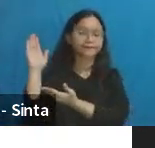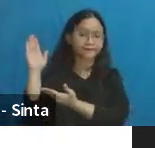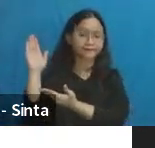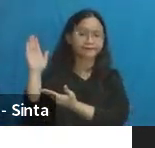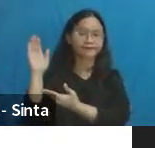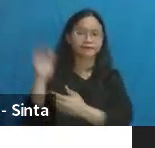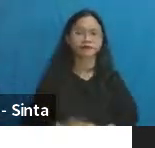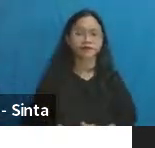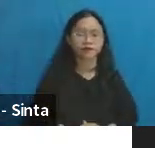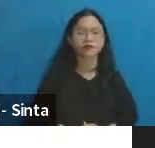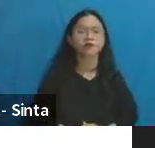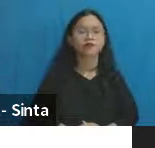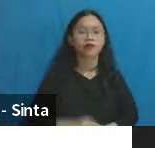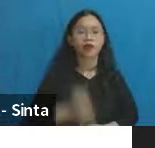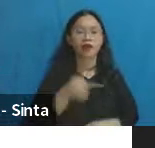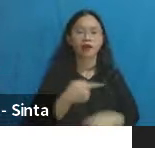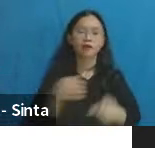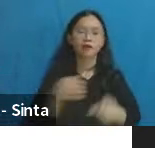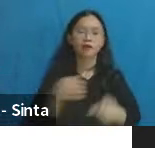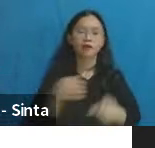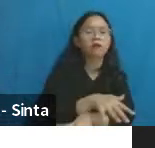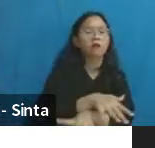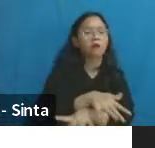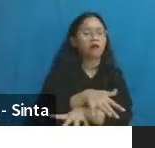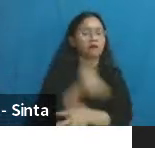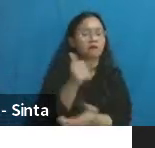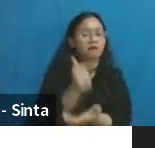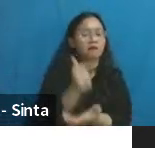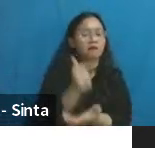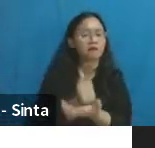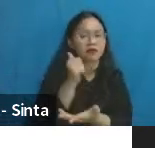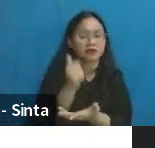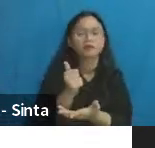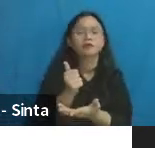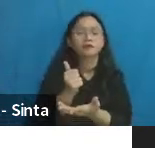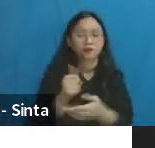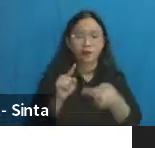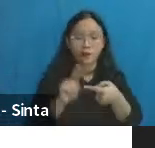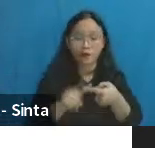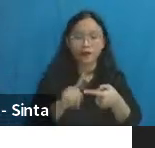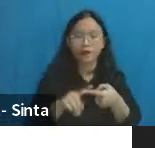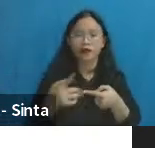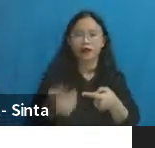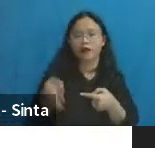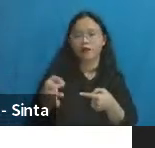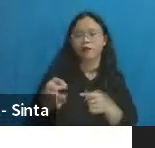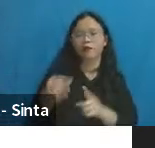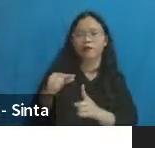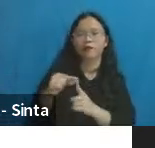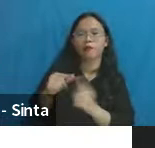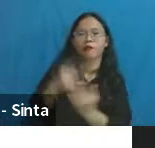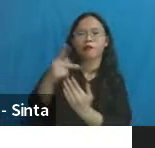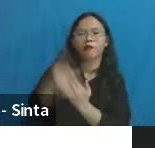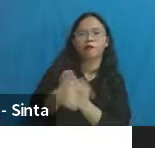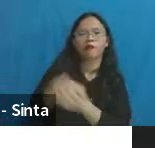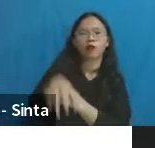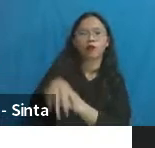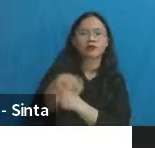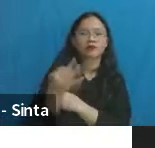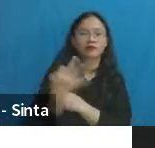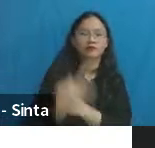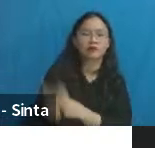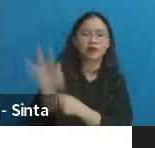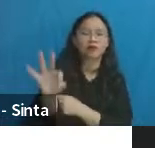2022. The big one being the passing of the Special Autonomy Law, which was accompanied in June